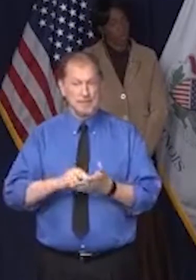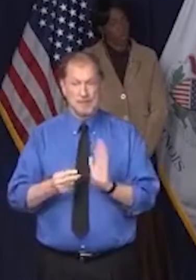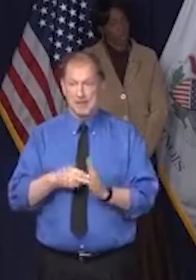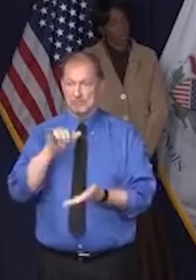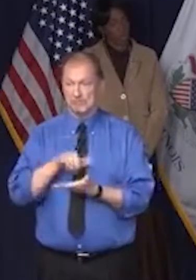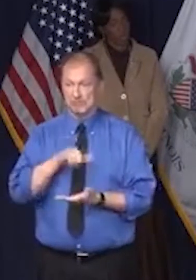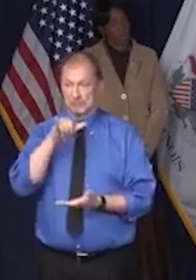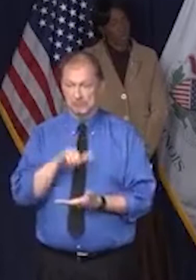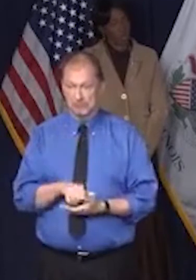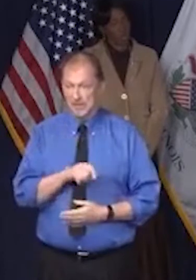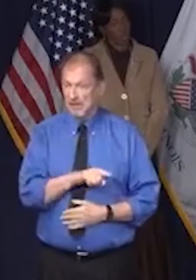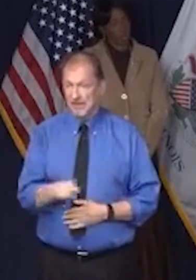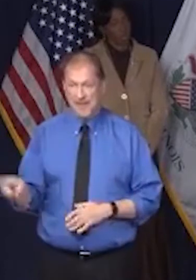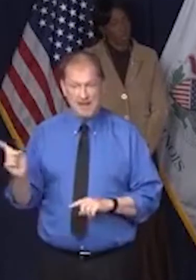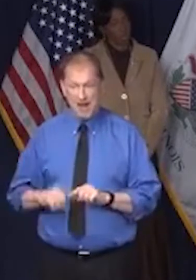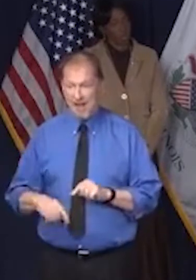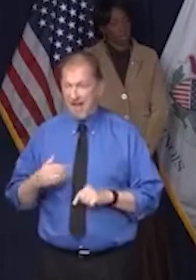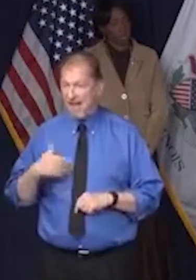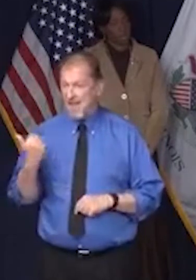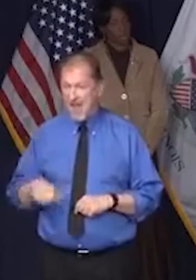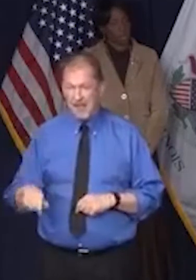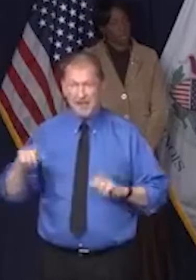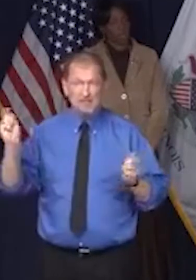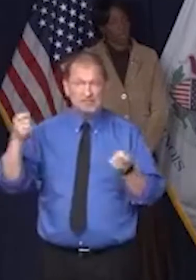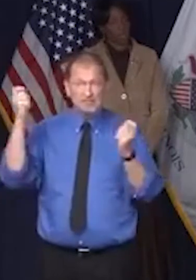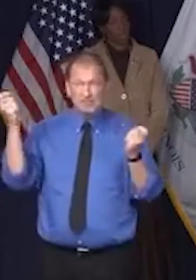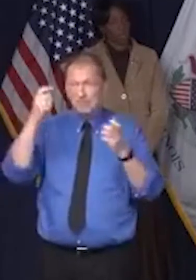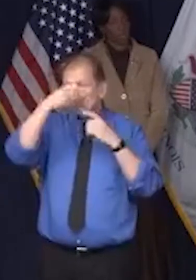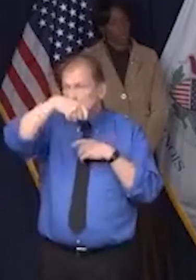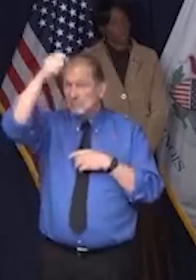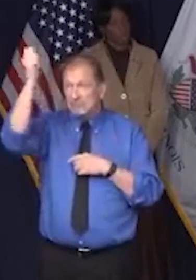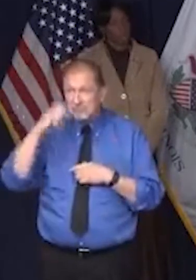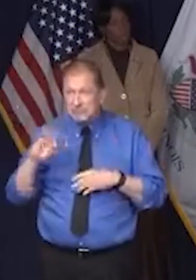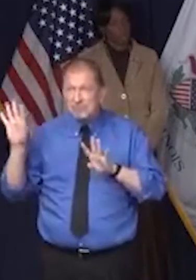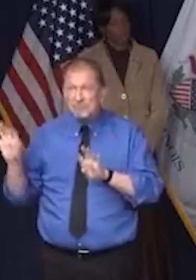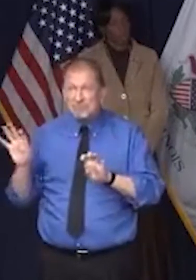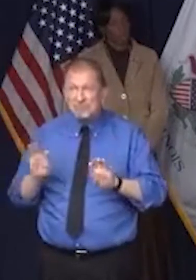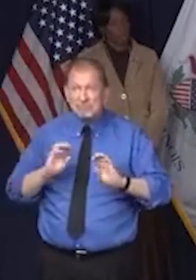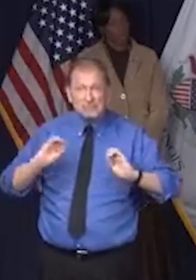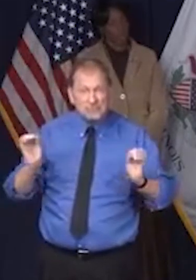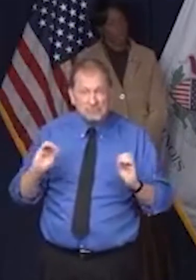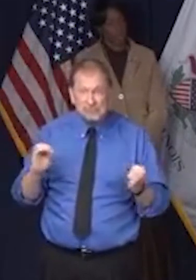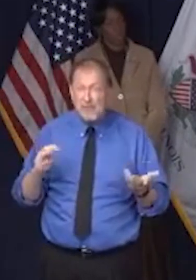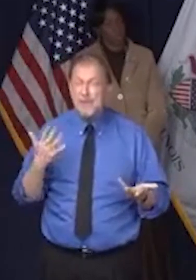of some type of ceremony once the stay-at-home order